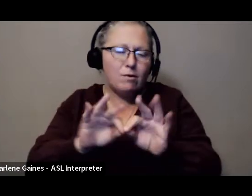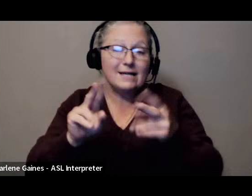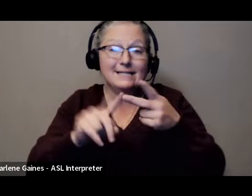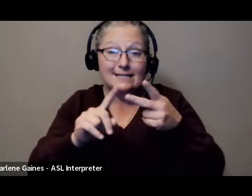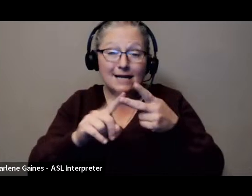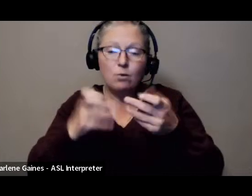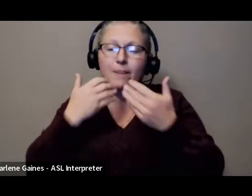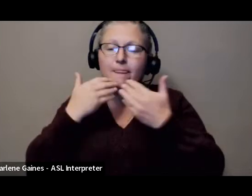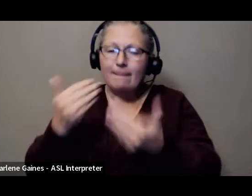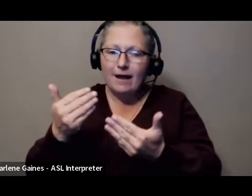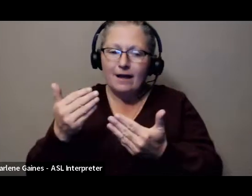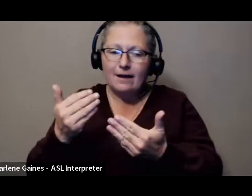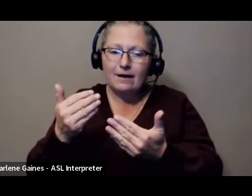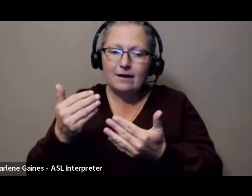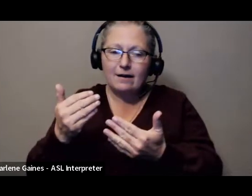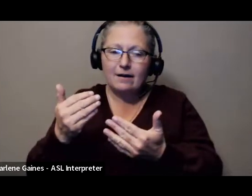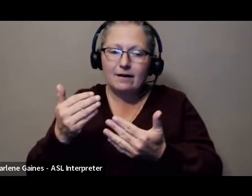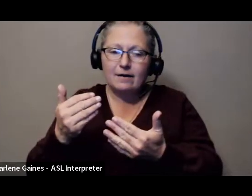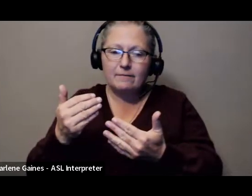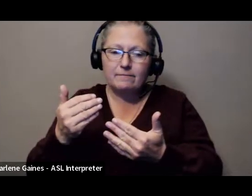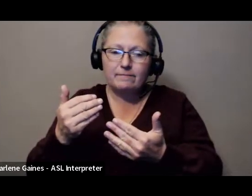I'd like to thank